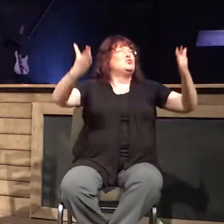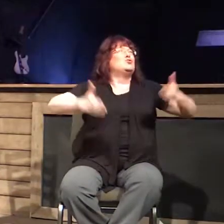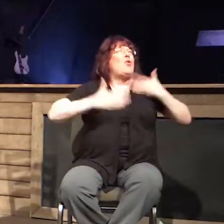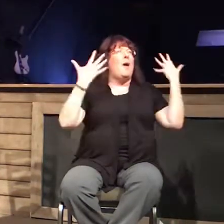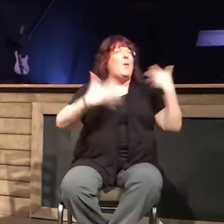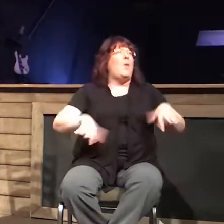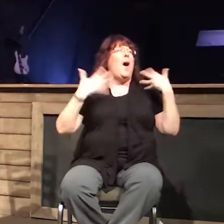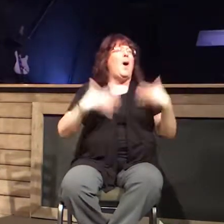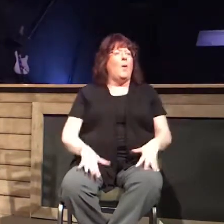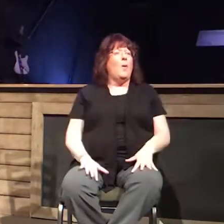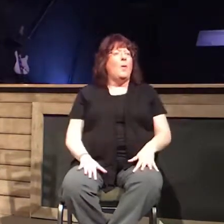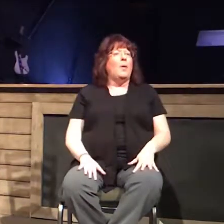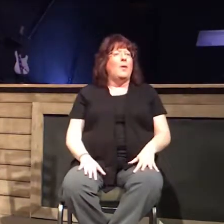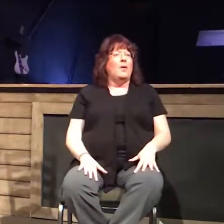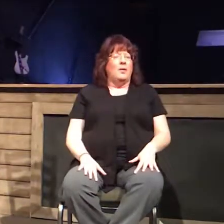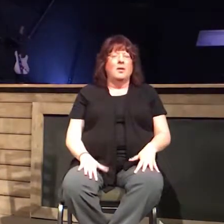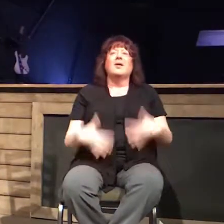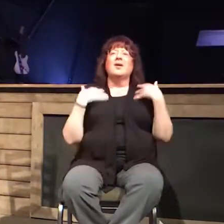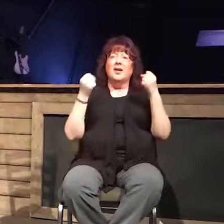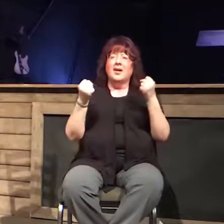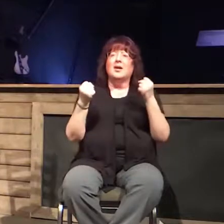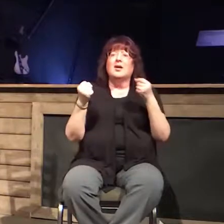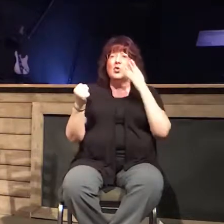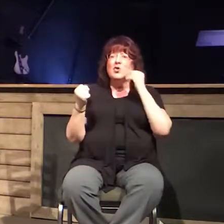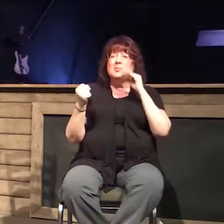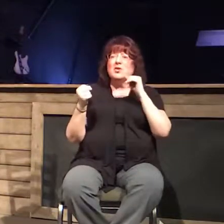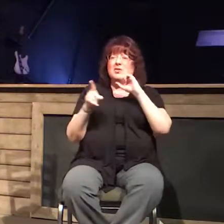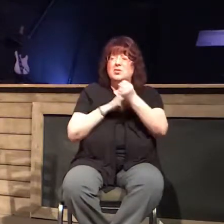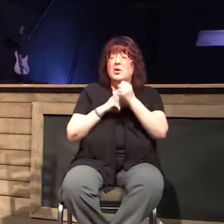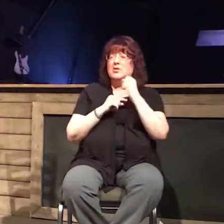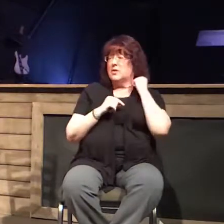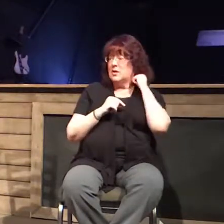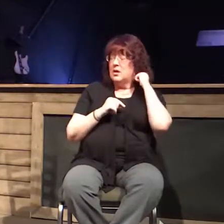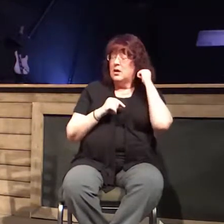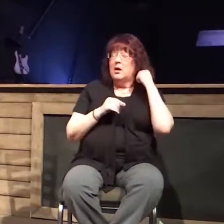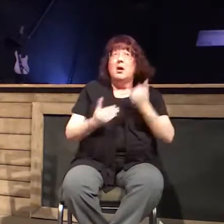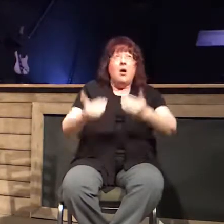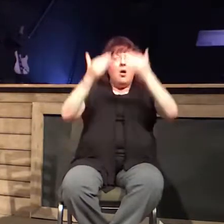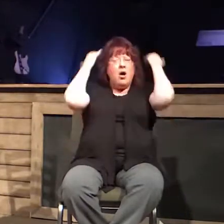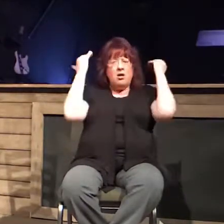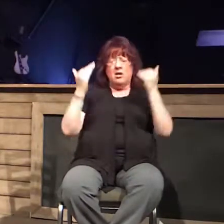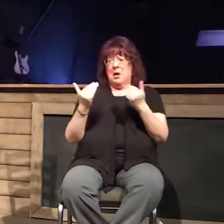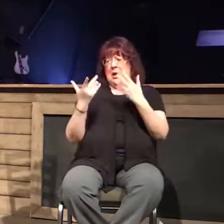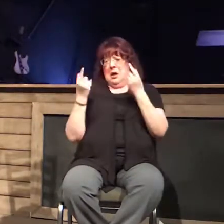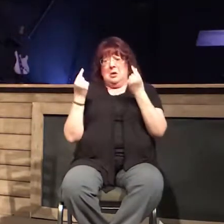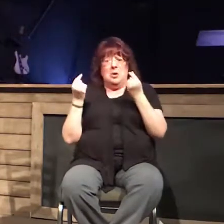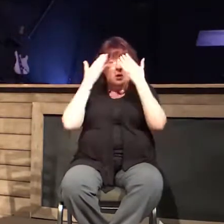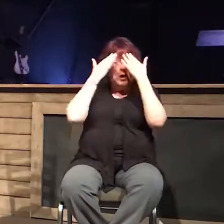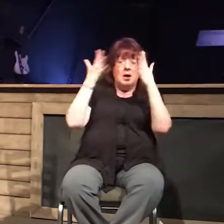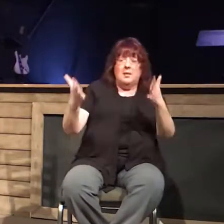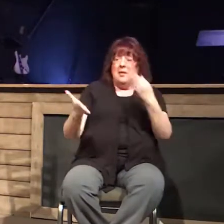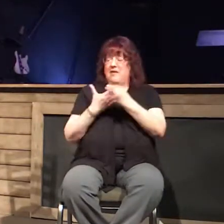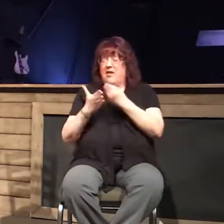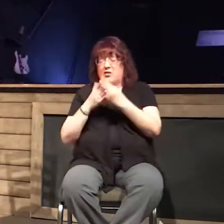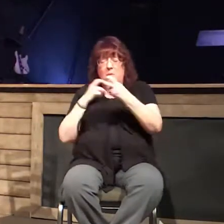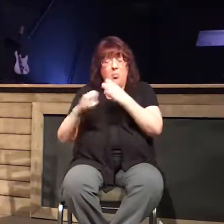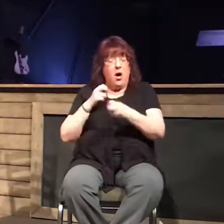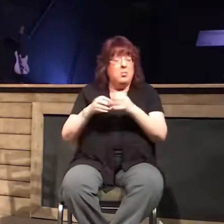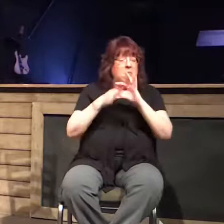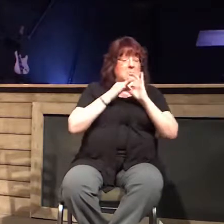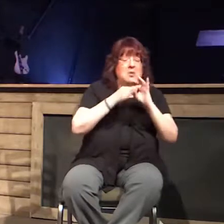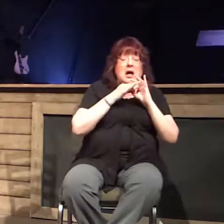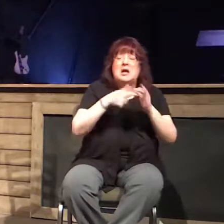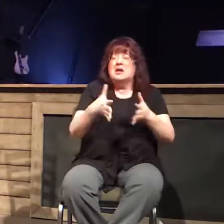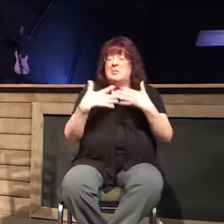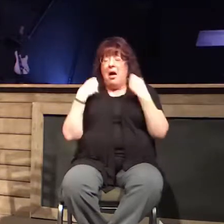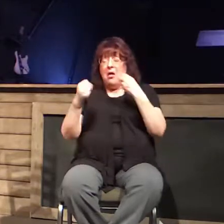could experience? Anybody? All right, how many of you have been in a circumstance and you were overwhelmed, you didn't know how it was going to come through? Maybe it's financial, maybe it's relational,